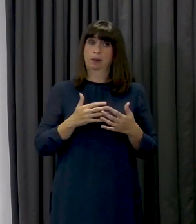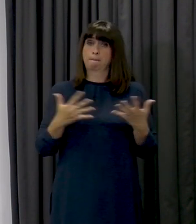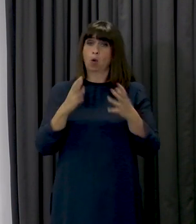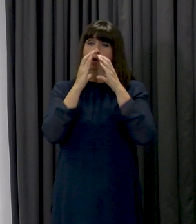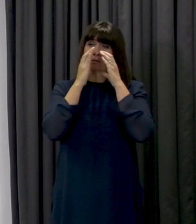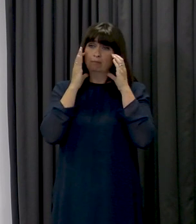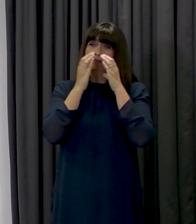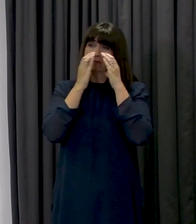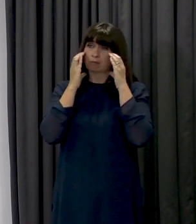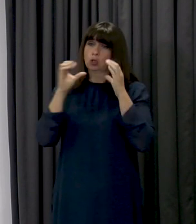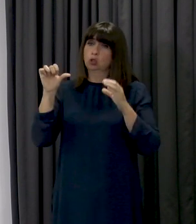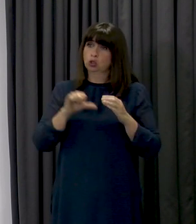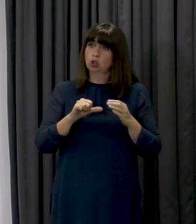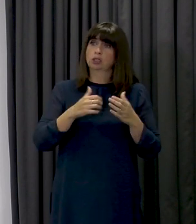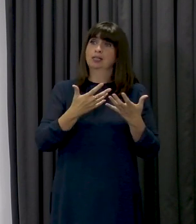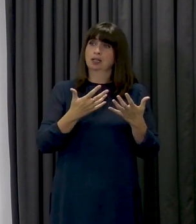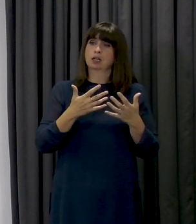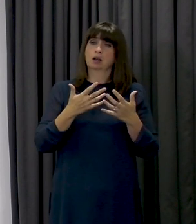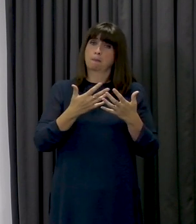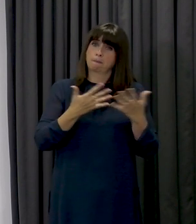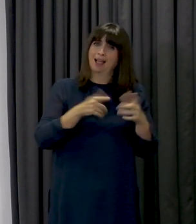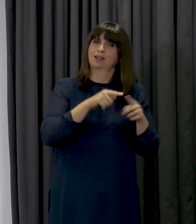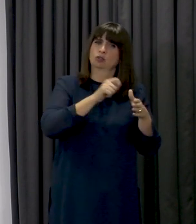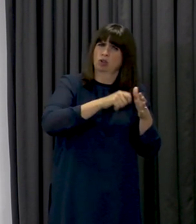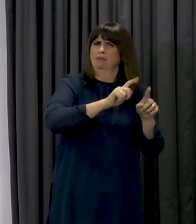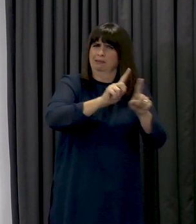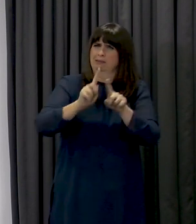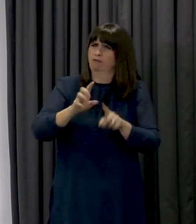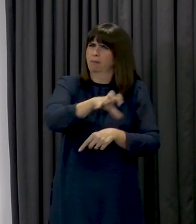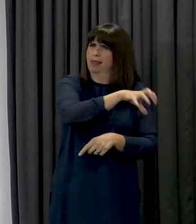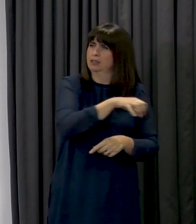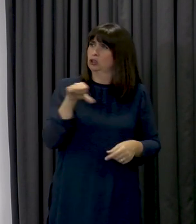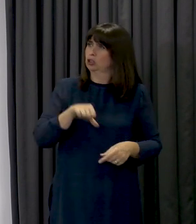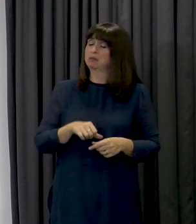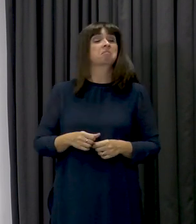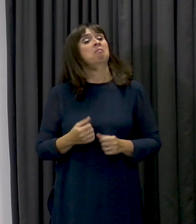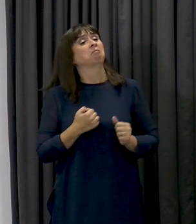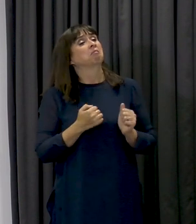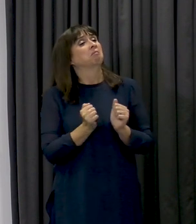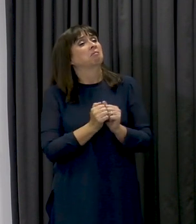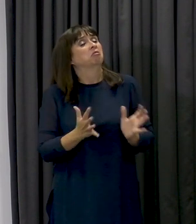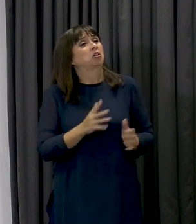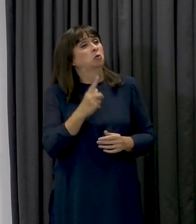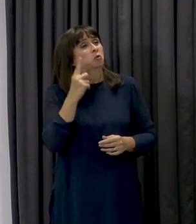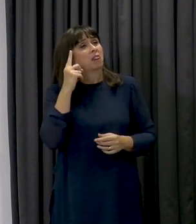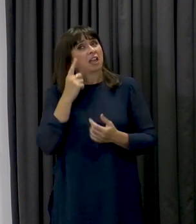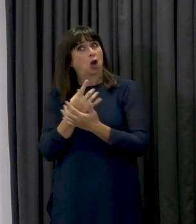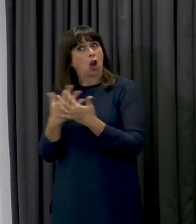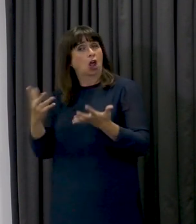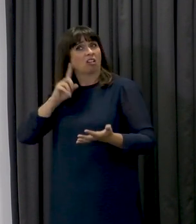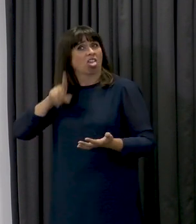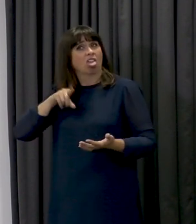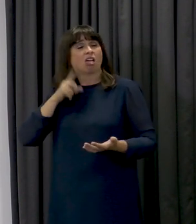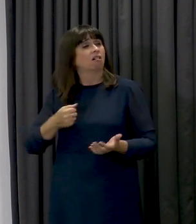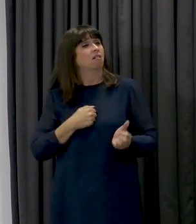face coverings in wider settings? Well, I don't think I entirely agree with your assessment of the position, Mark.